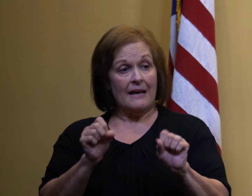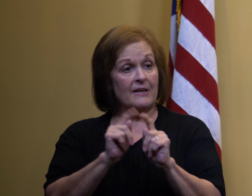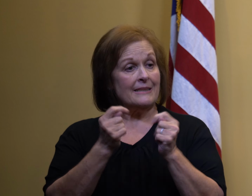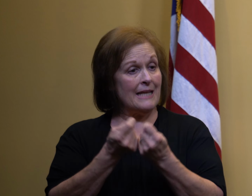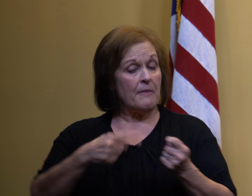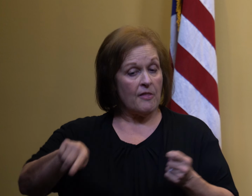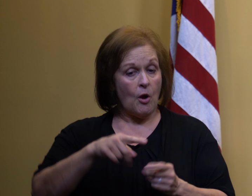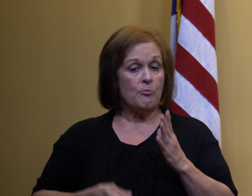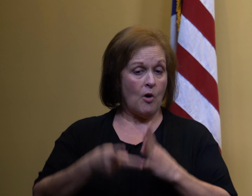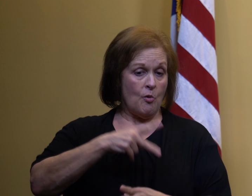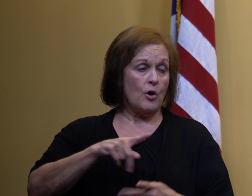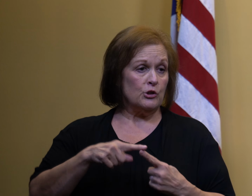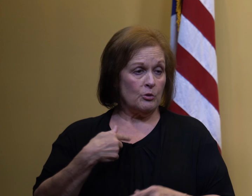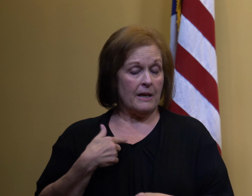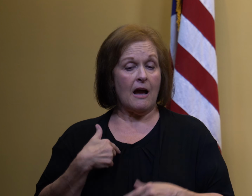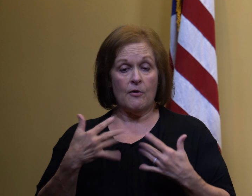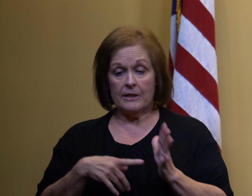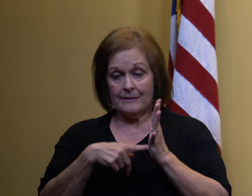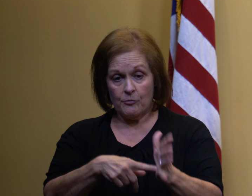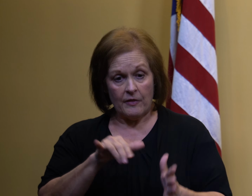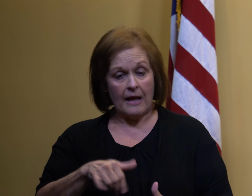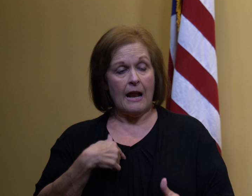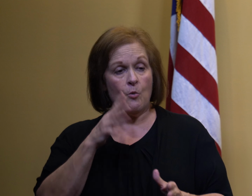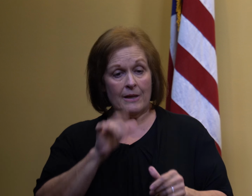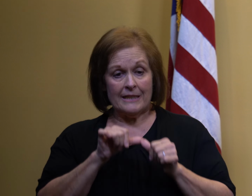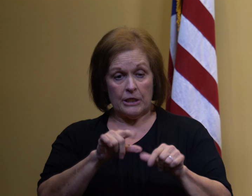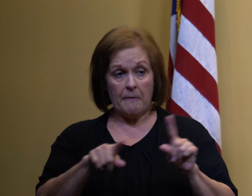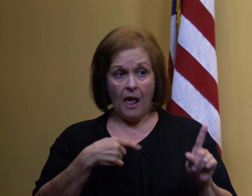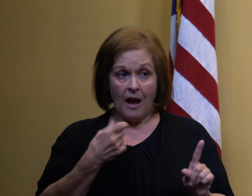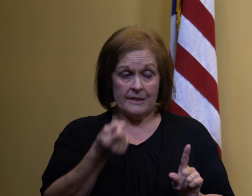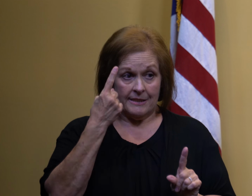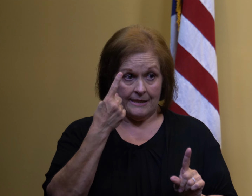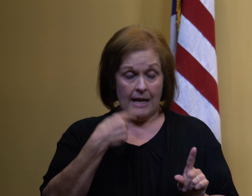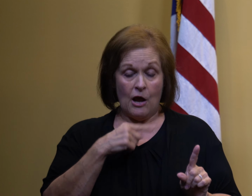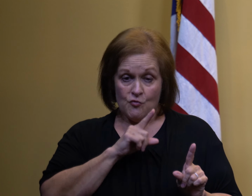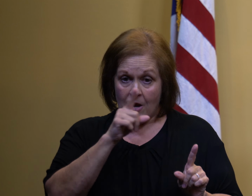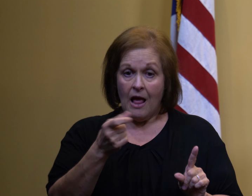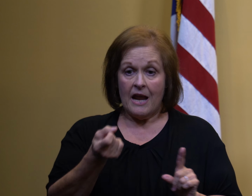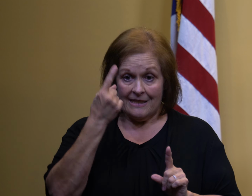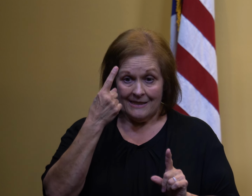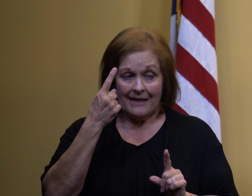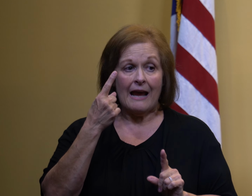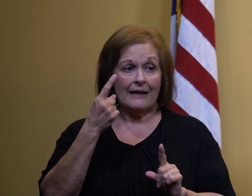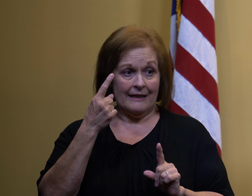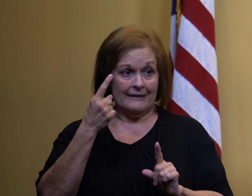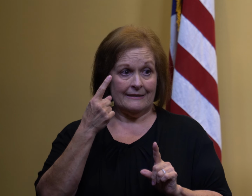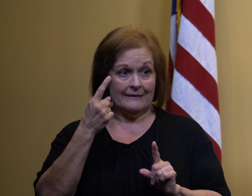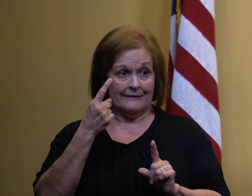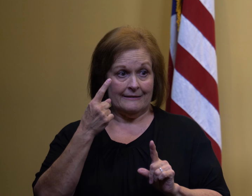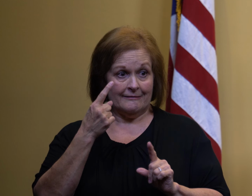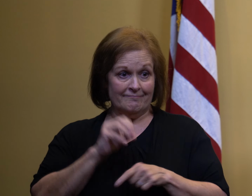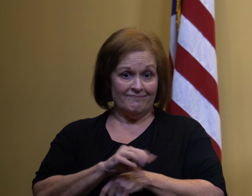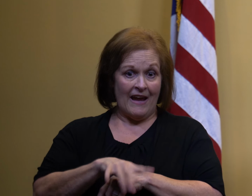a priority, and I demonstrate that and will continue. But I understand. I really do understand the impact, but I